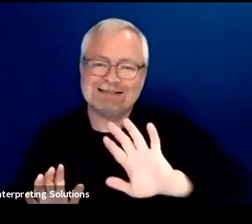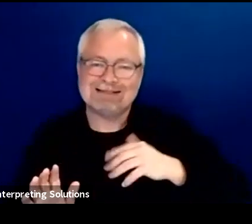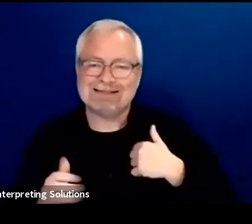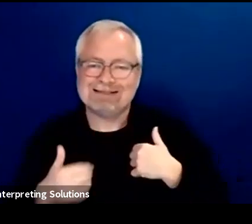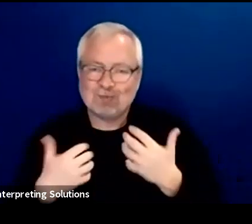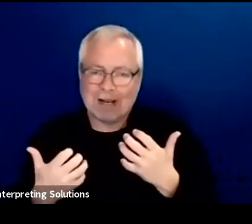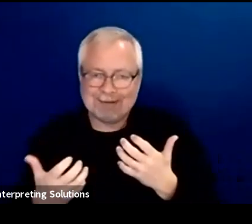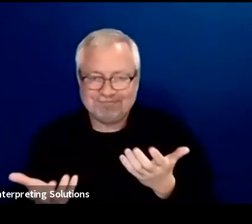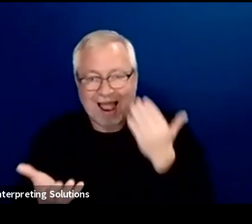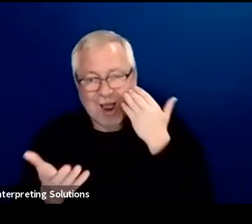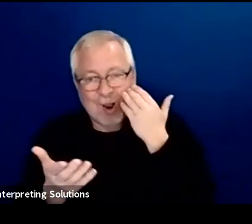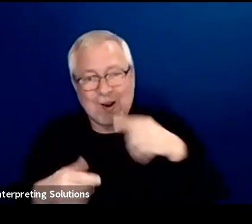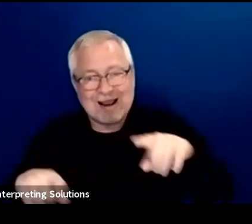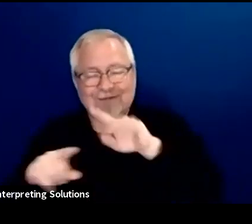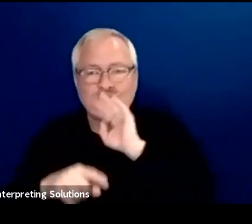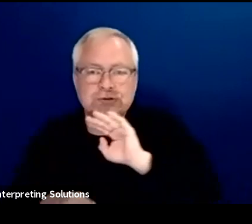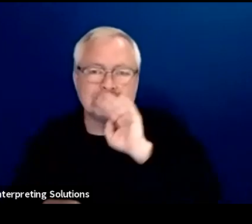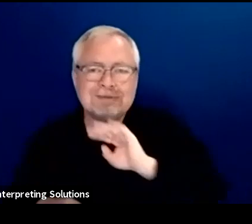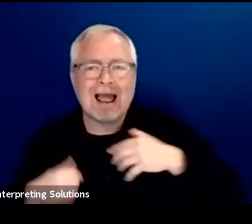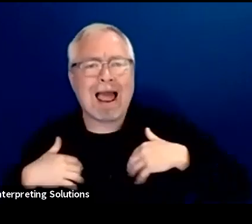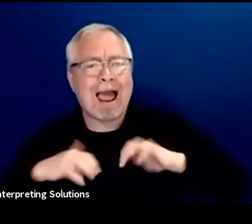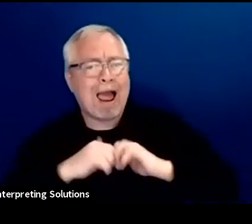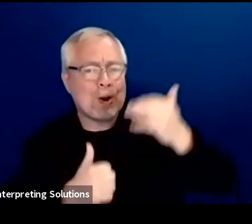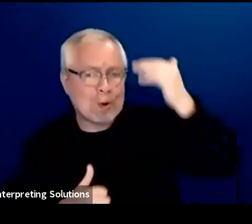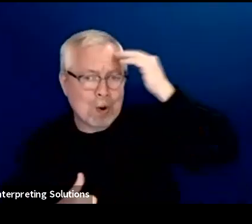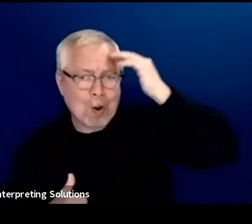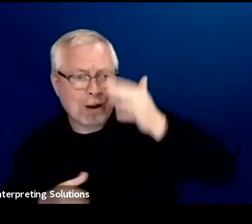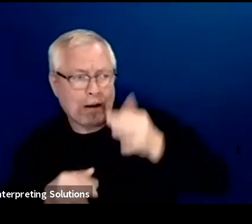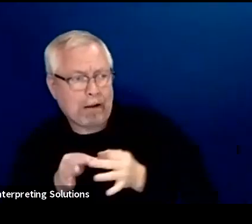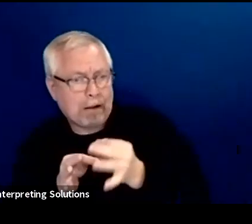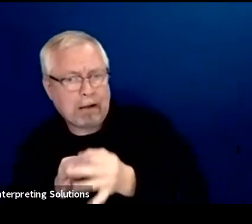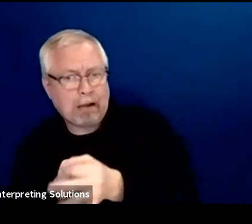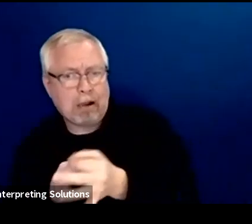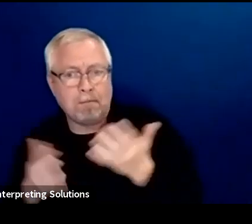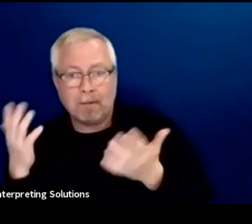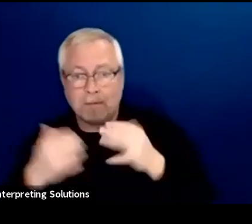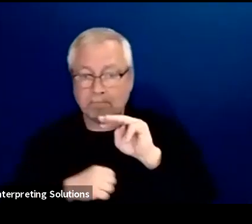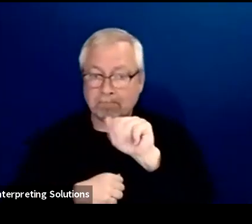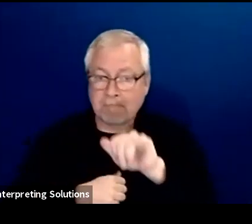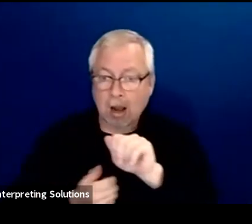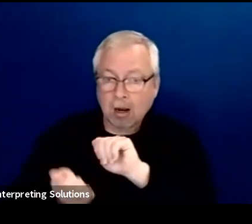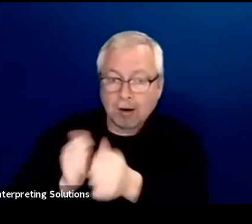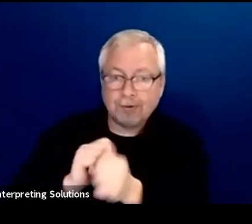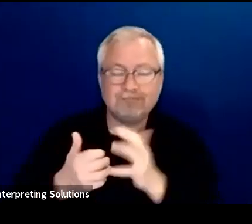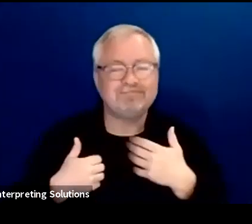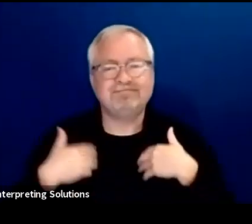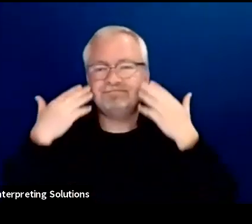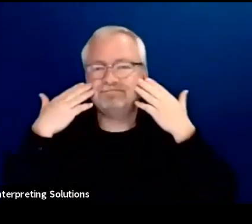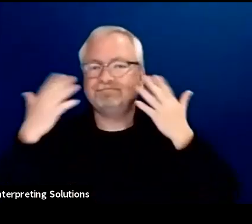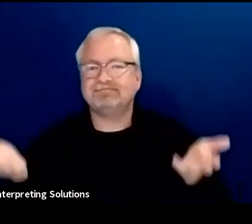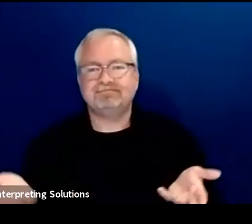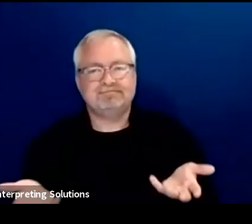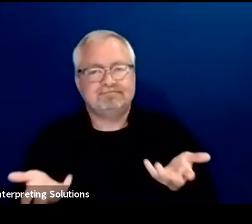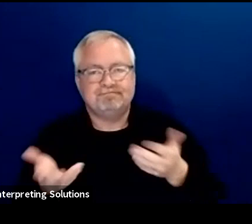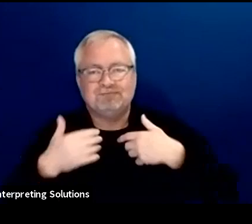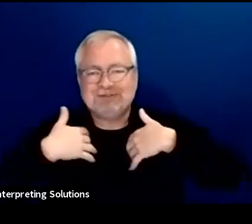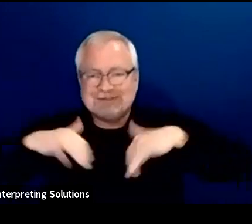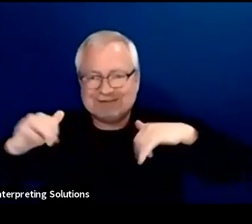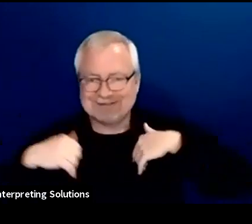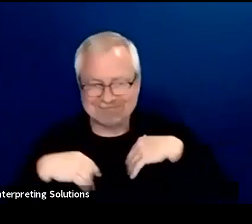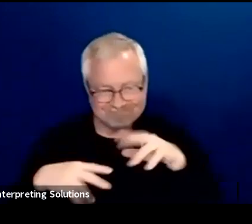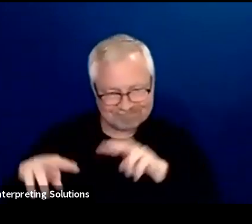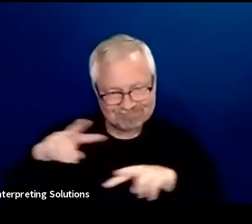well, how do you know? A lot can change by May. So we'll try and strike that proper balance. We'll try and have the data and the facts support us. You